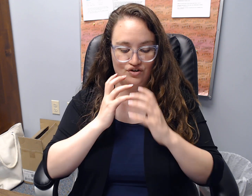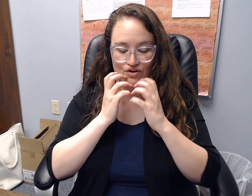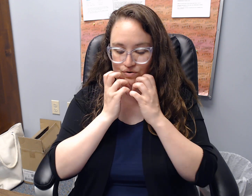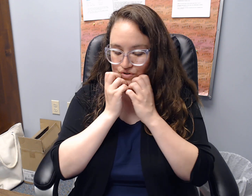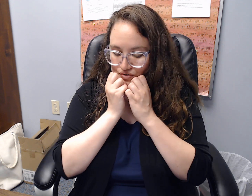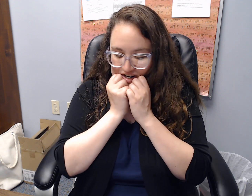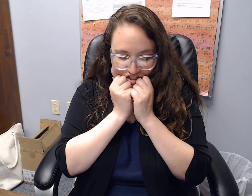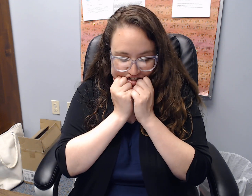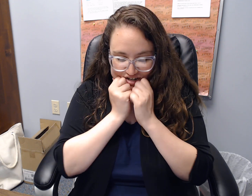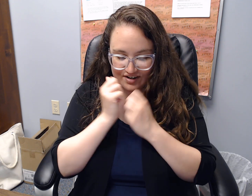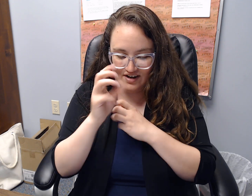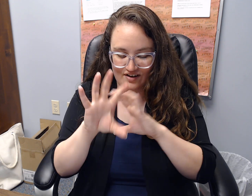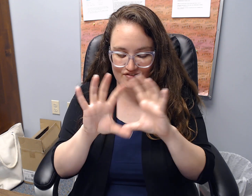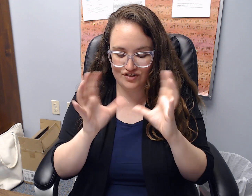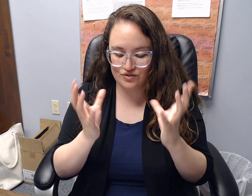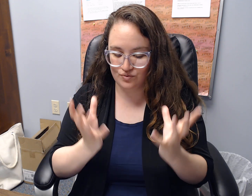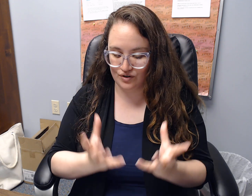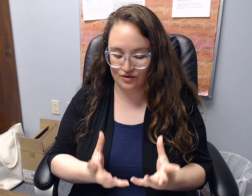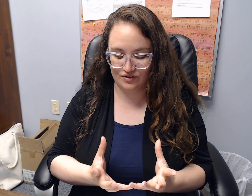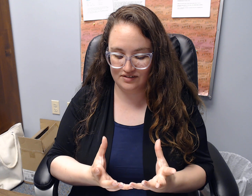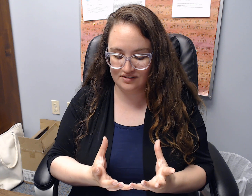No treasure of this world